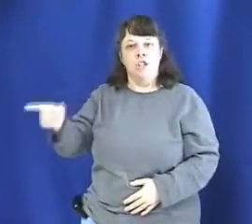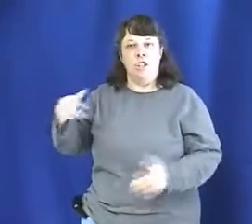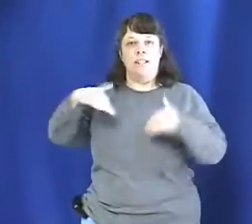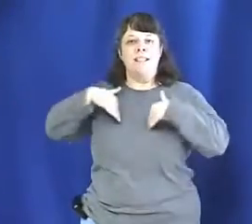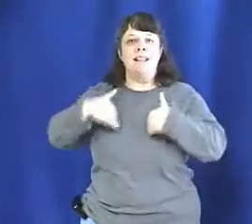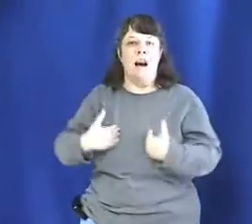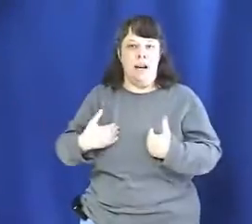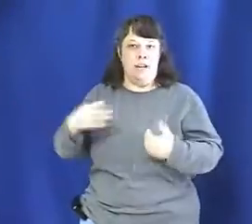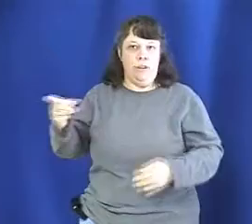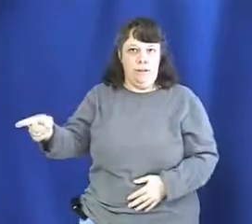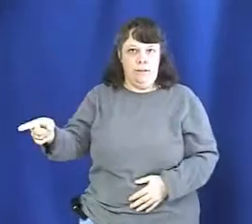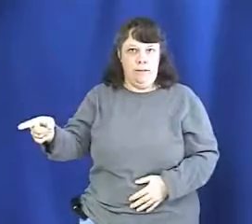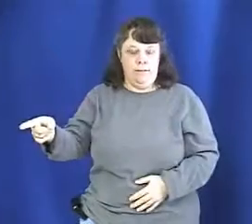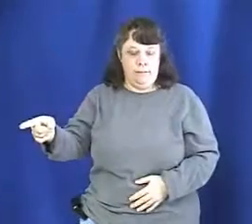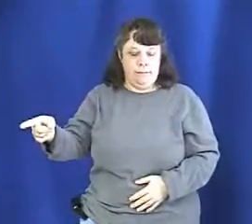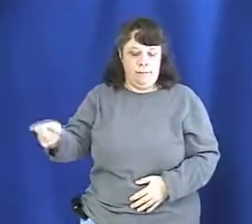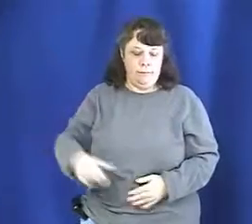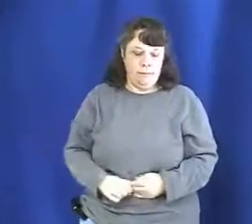She is tired.